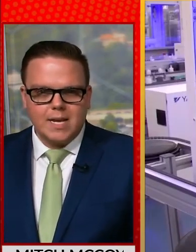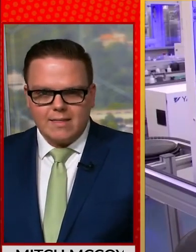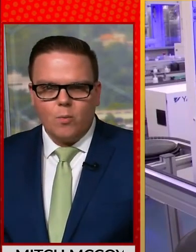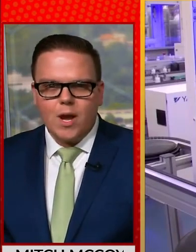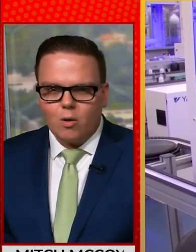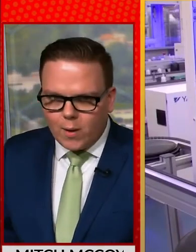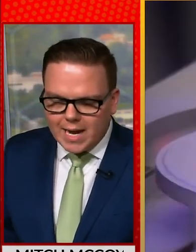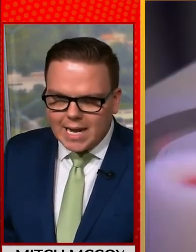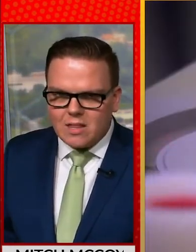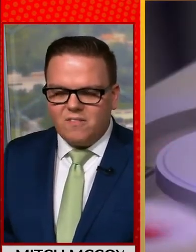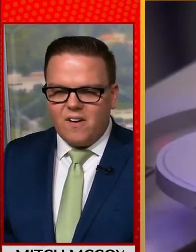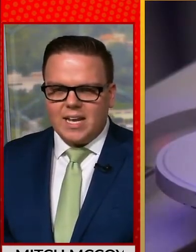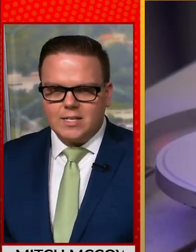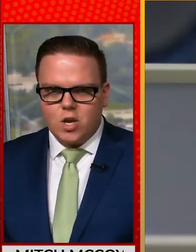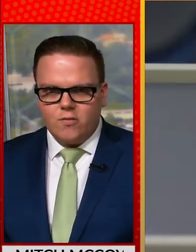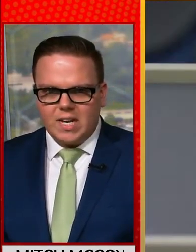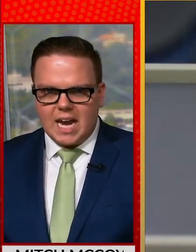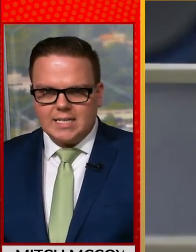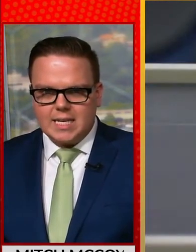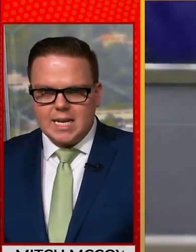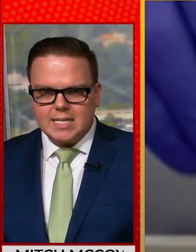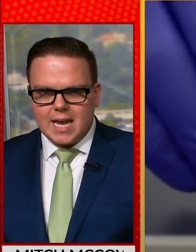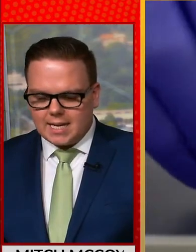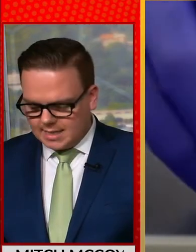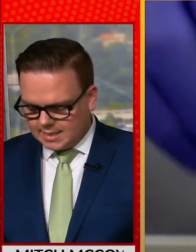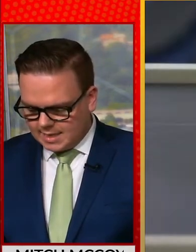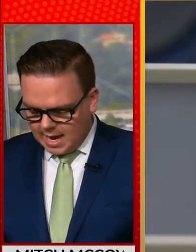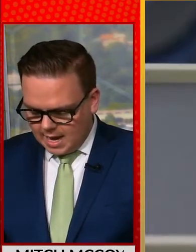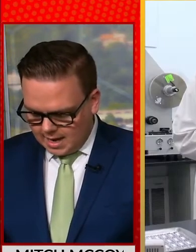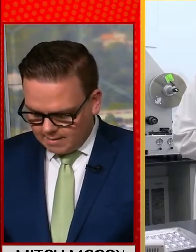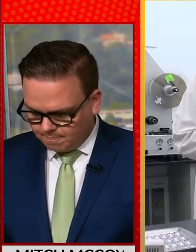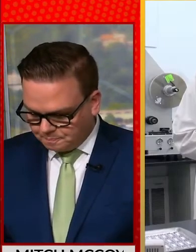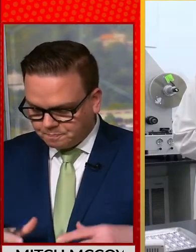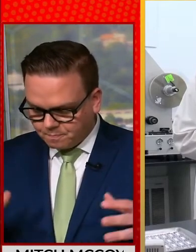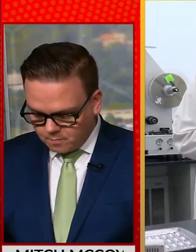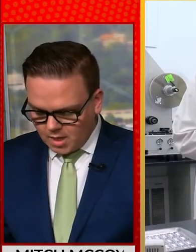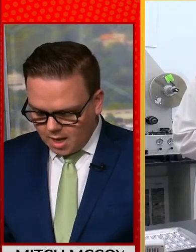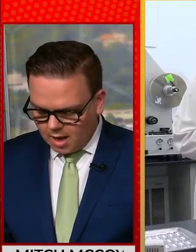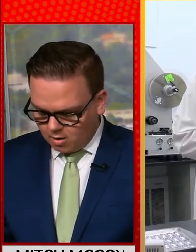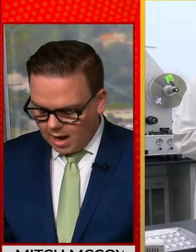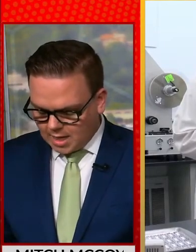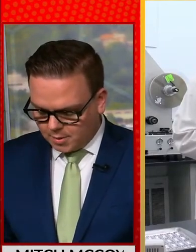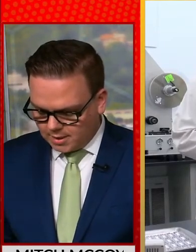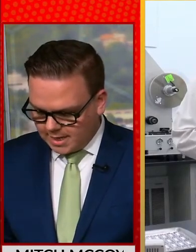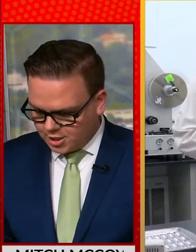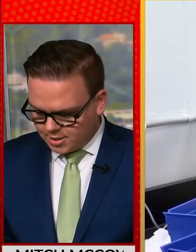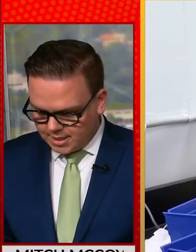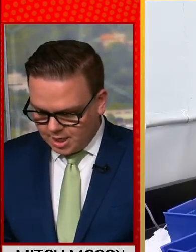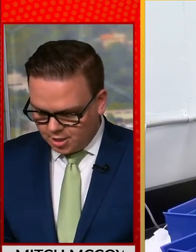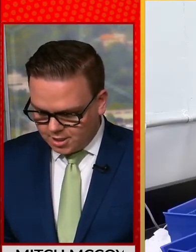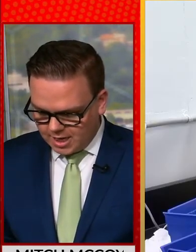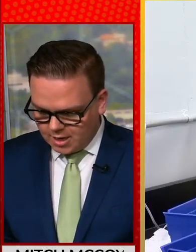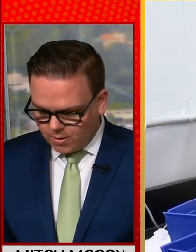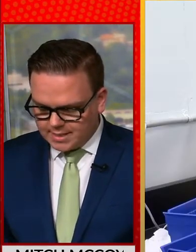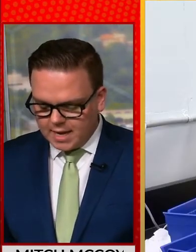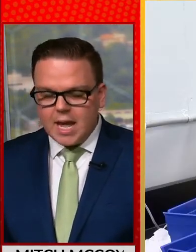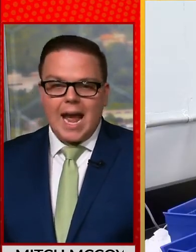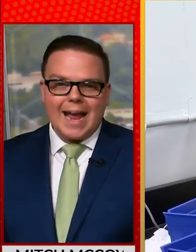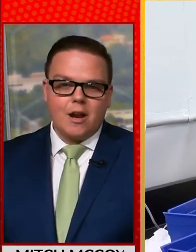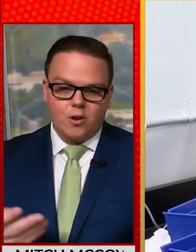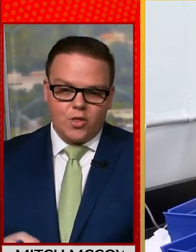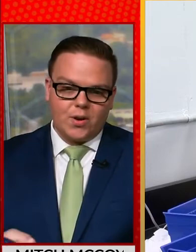Romero saying that we are winning in the fight against COVID-19 as cases or hospitalizations continue to